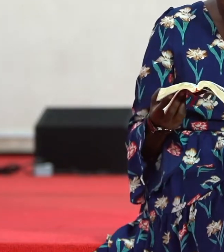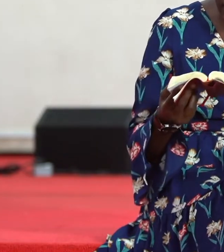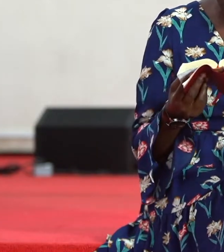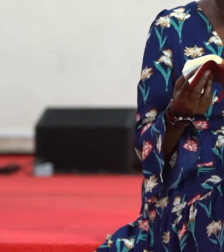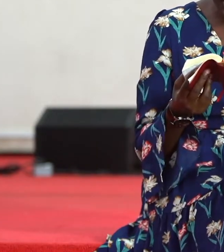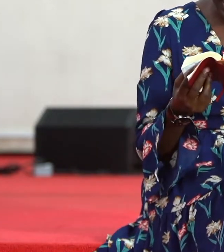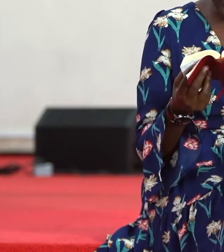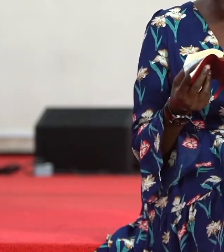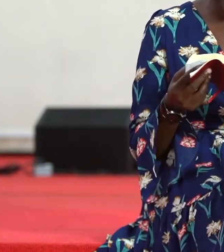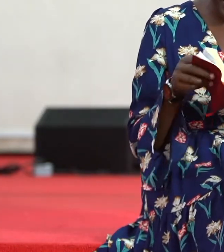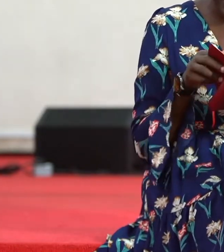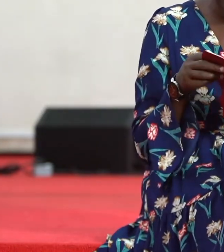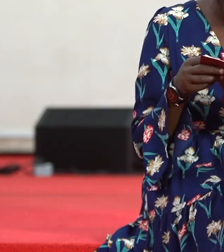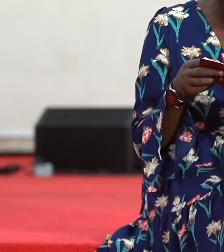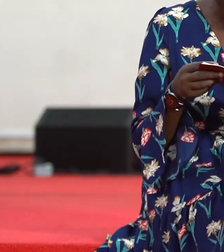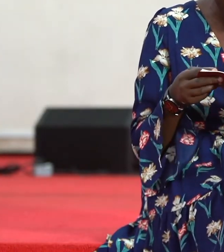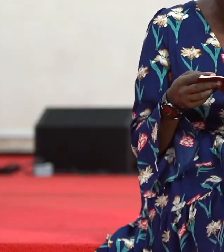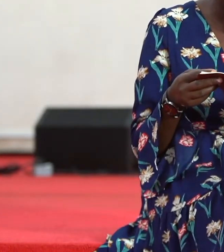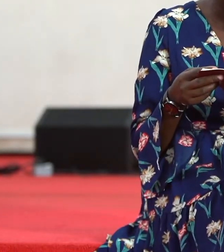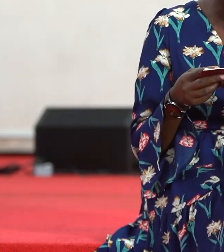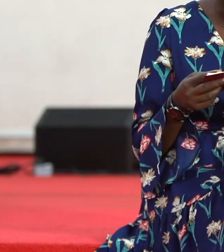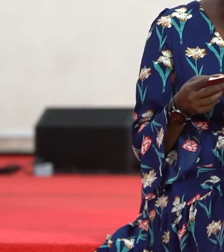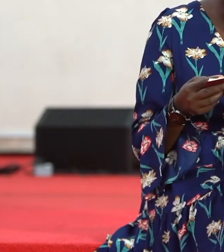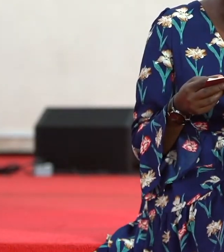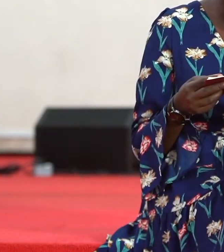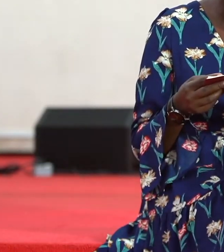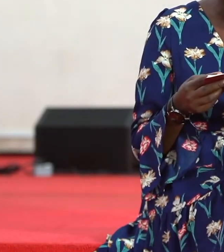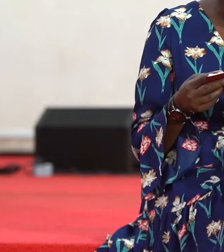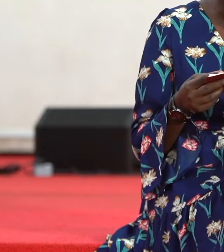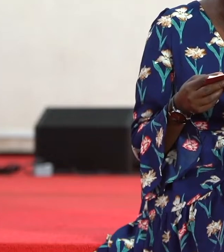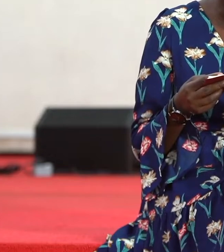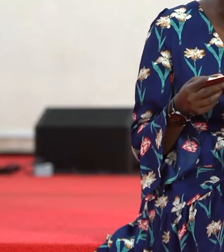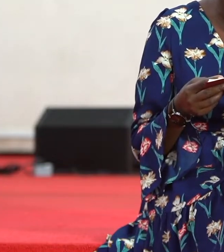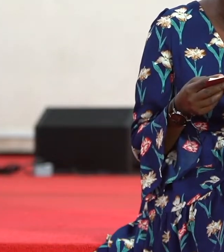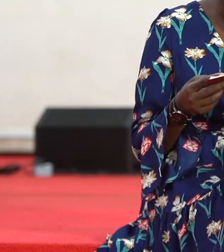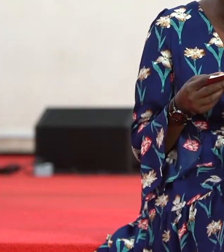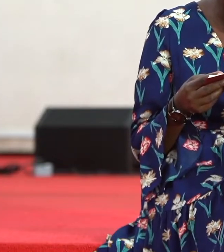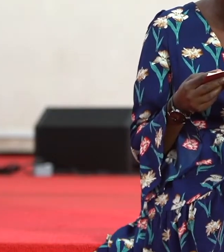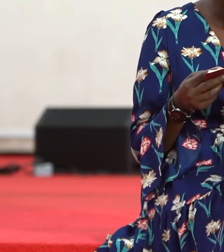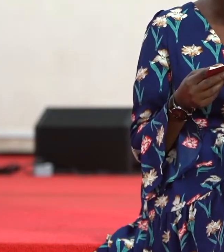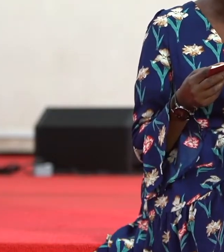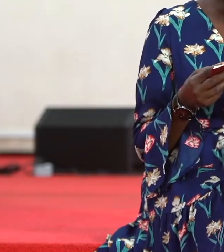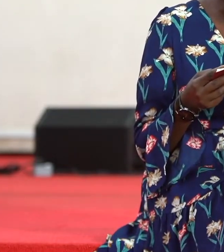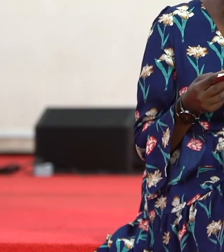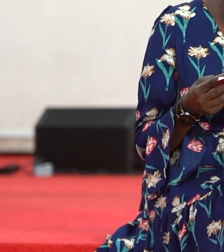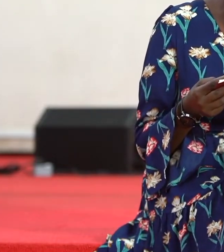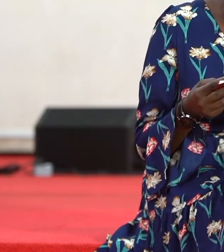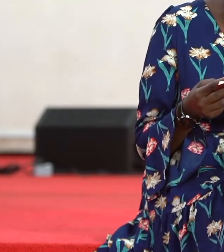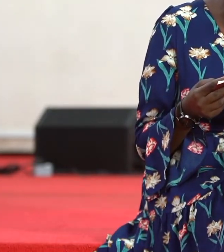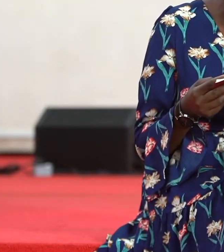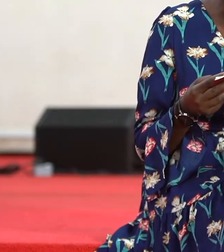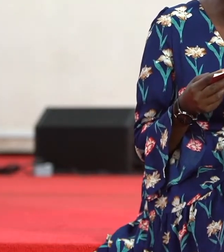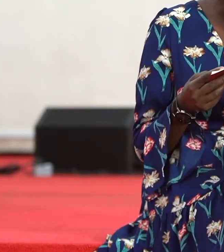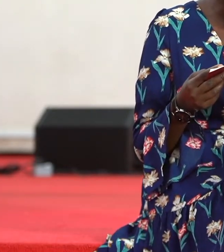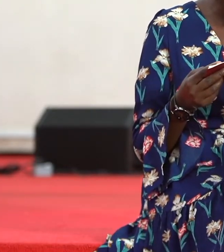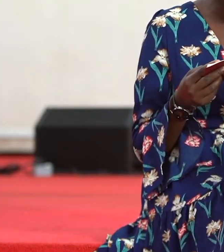verse 9 to see how this is a blessing to us. Ephesians chapter 1 verse 9, and it says, and he made known to